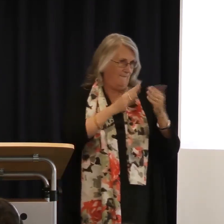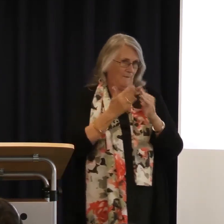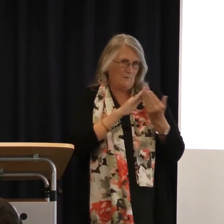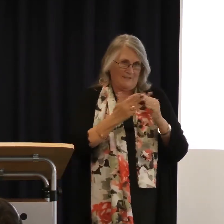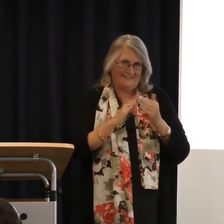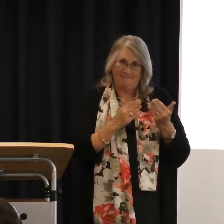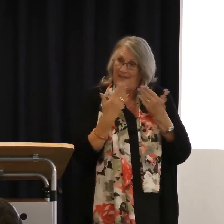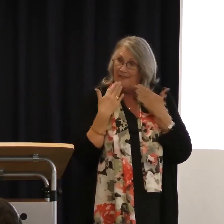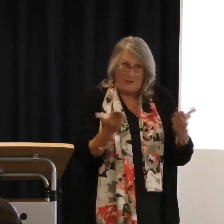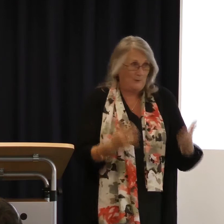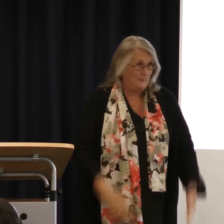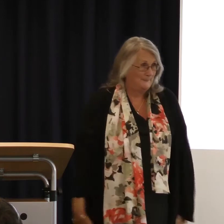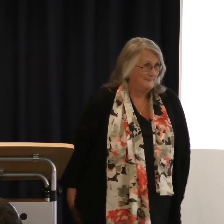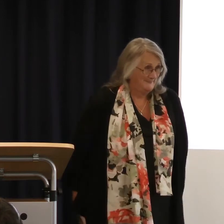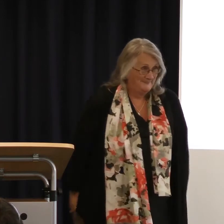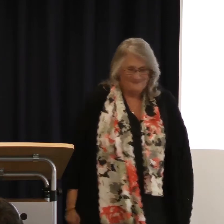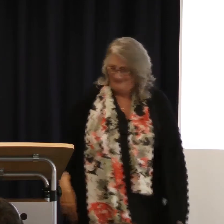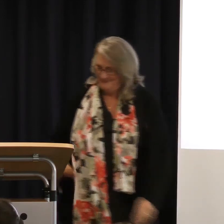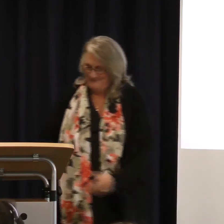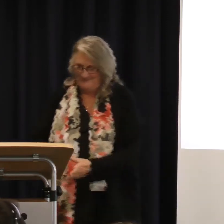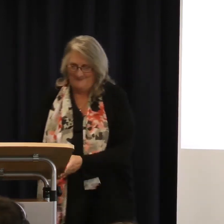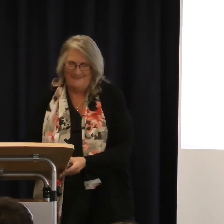I want to thank John Lovett for his contribution to the deaf community. Thank you,